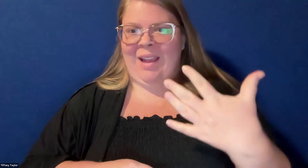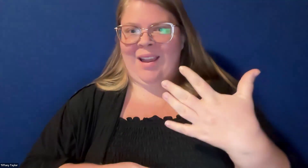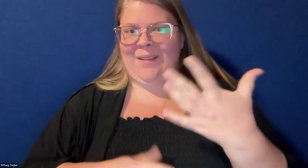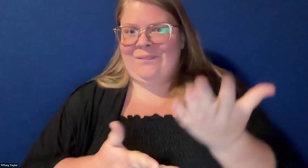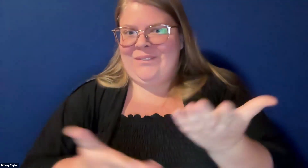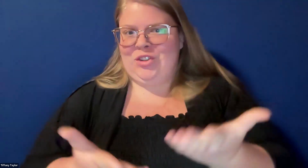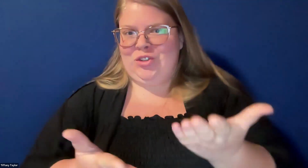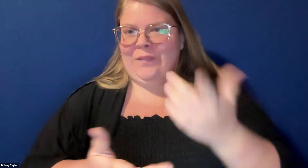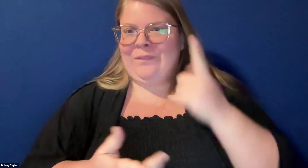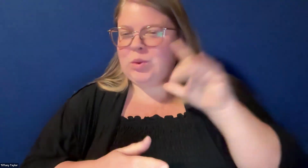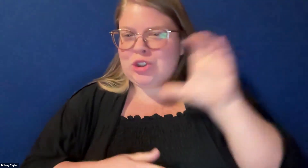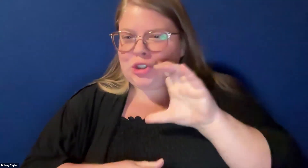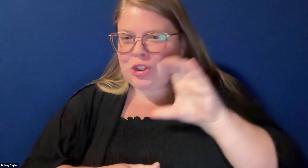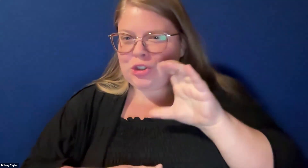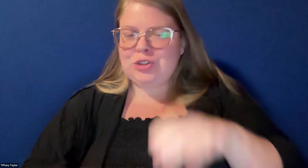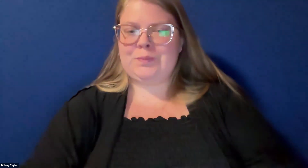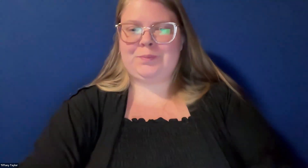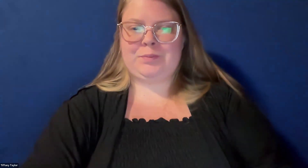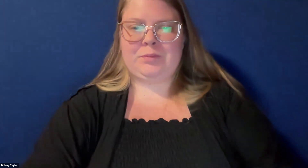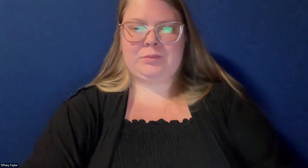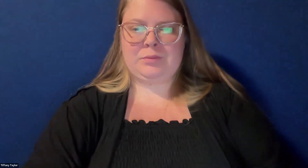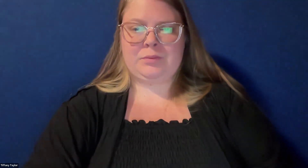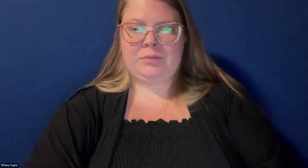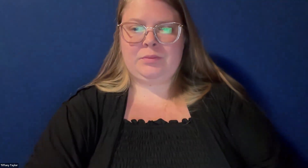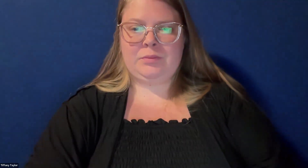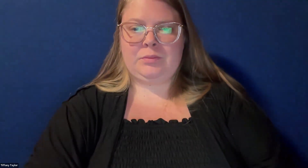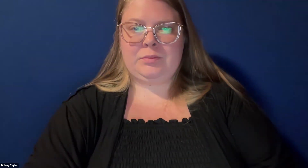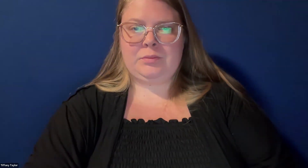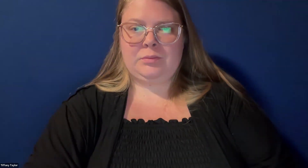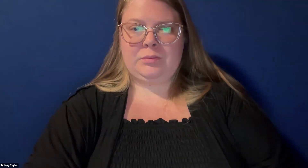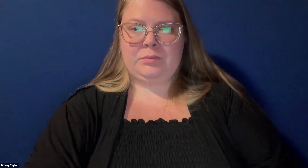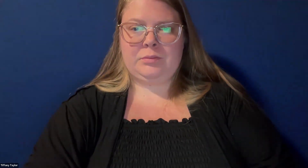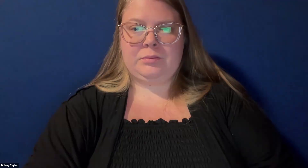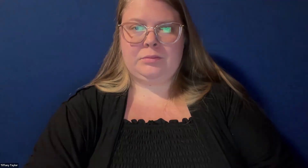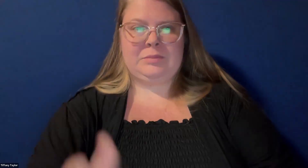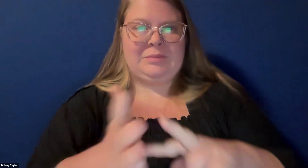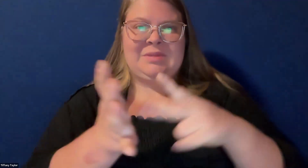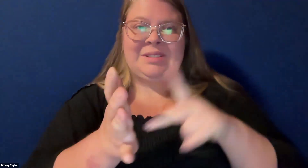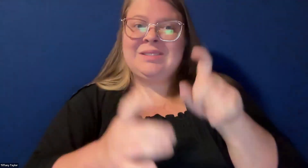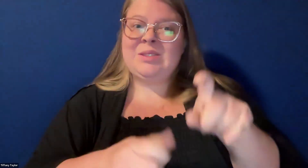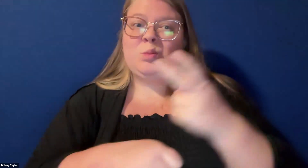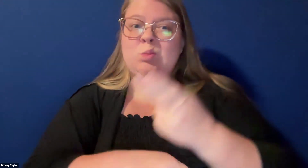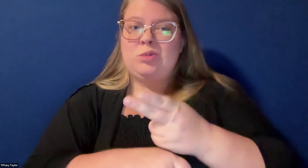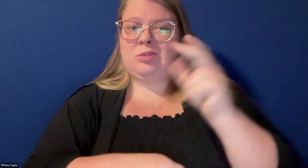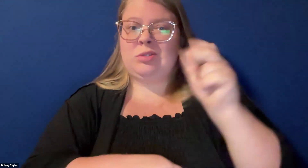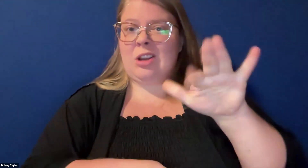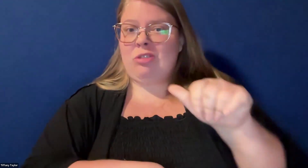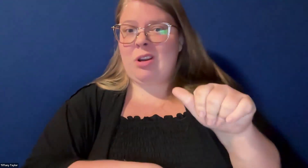you should use area label in this case. So don't overuse the area label, but you can use